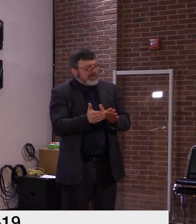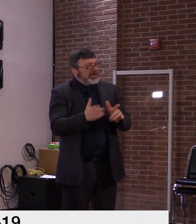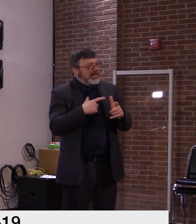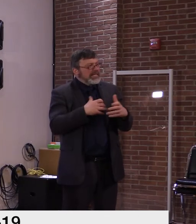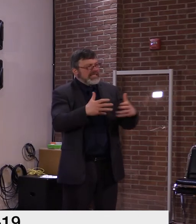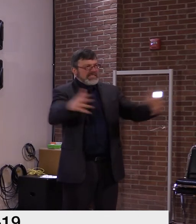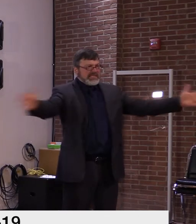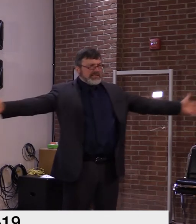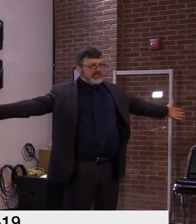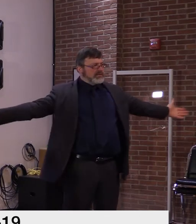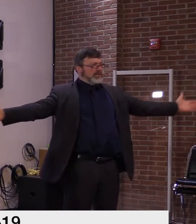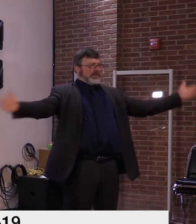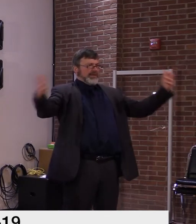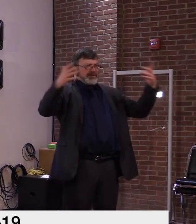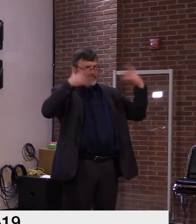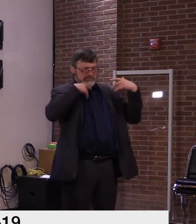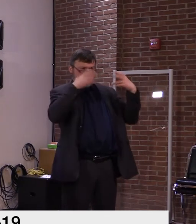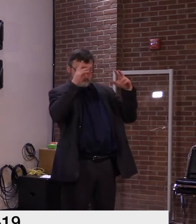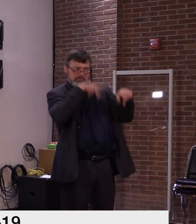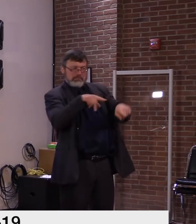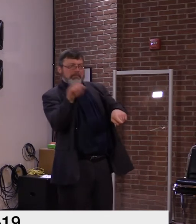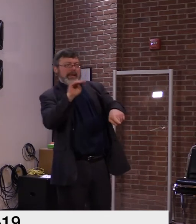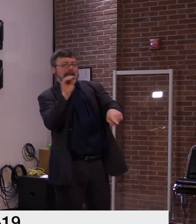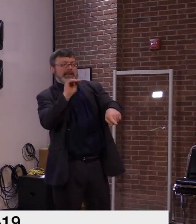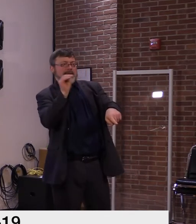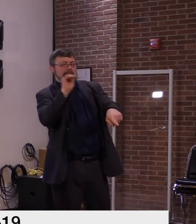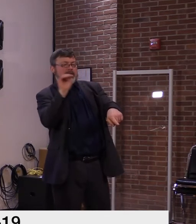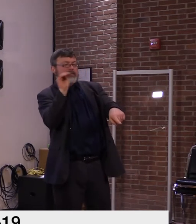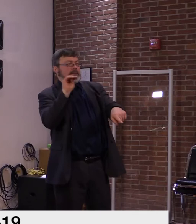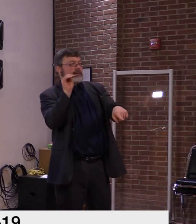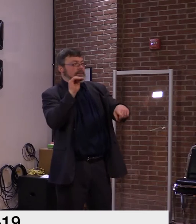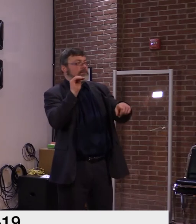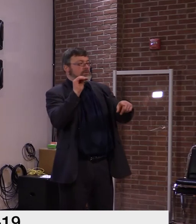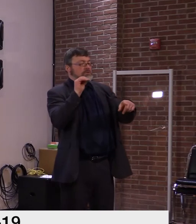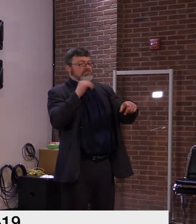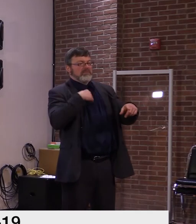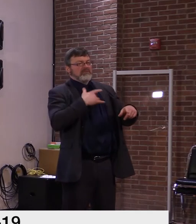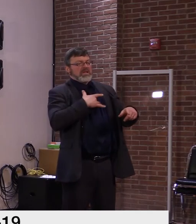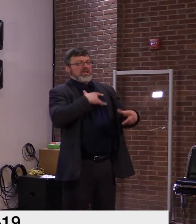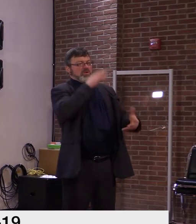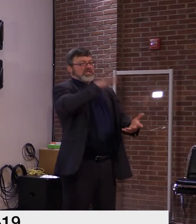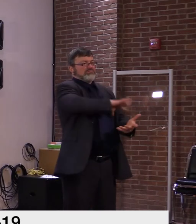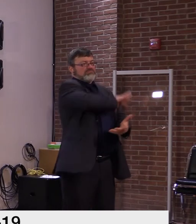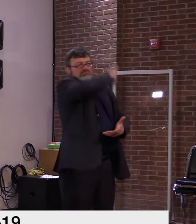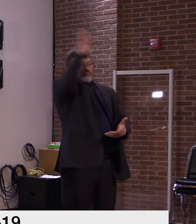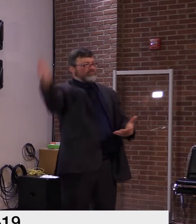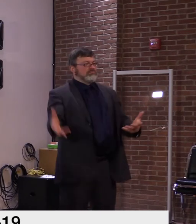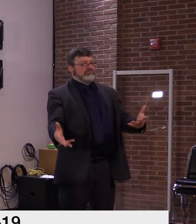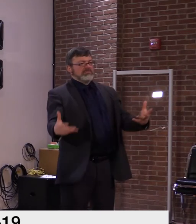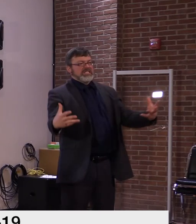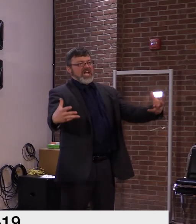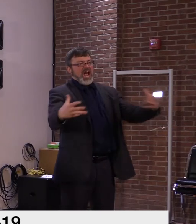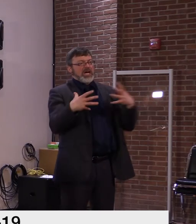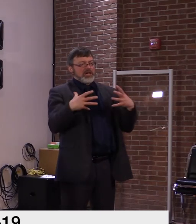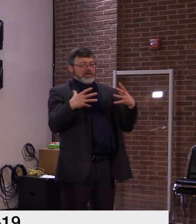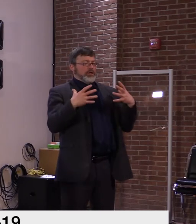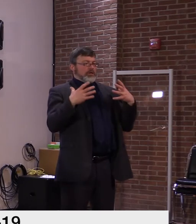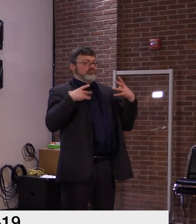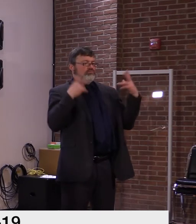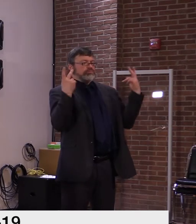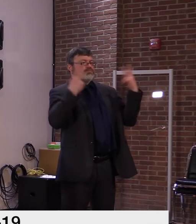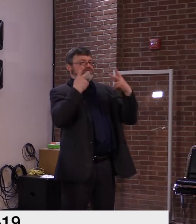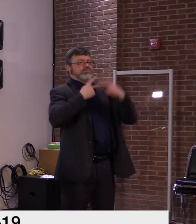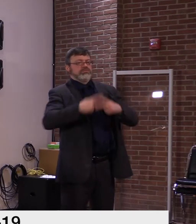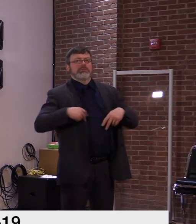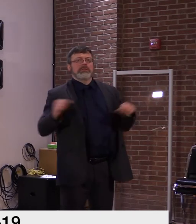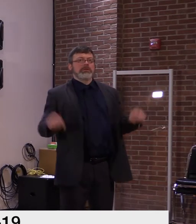get that message out in social media and so forth. So I'm confident by the end of the day, Monday, we'll have a good understanding of what people's interest is. But it's not about